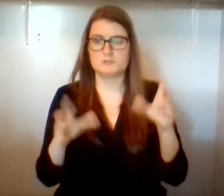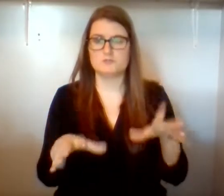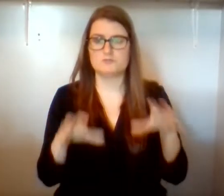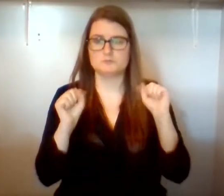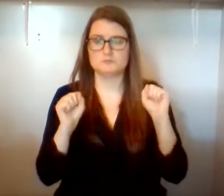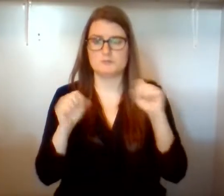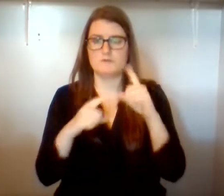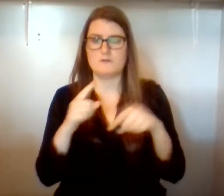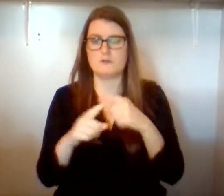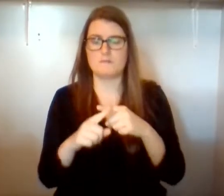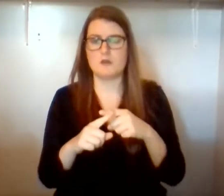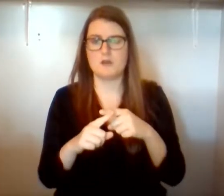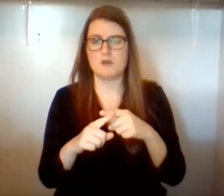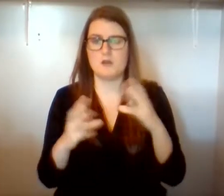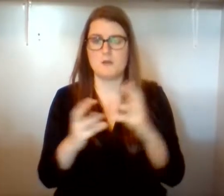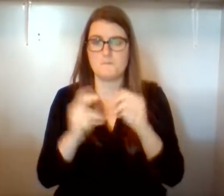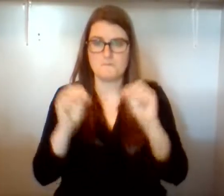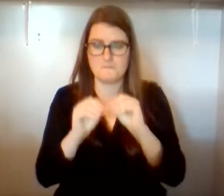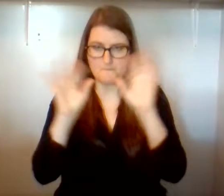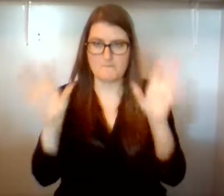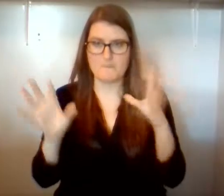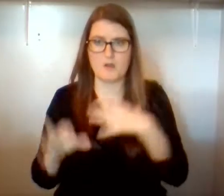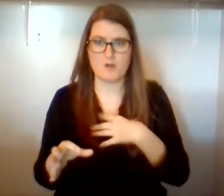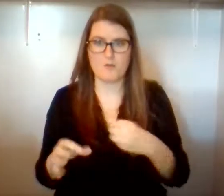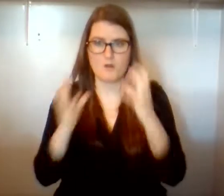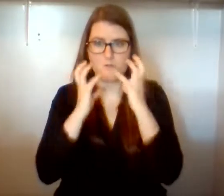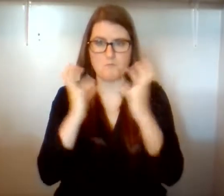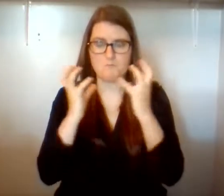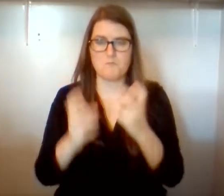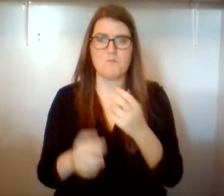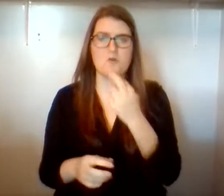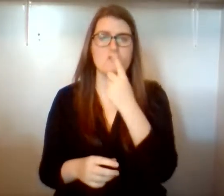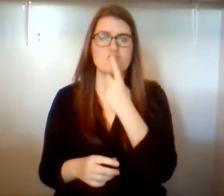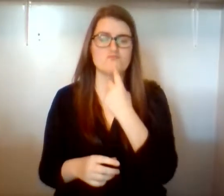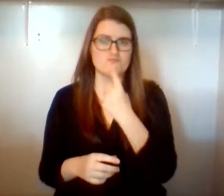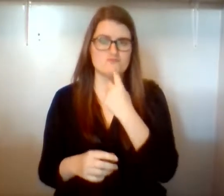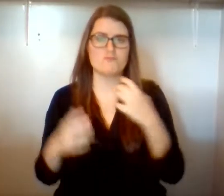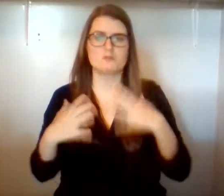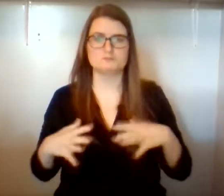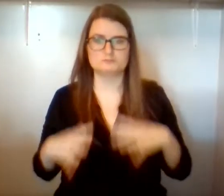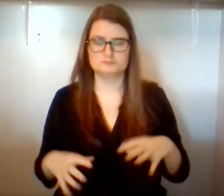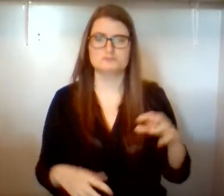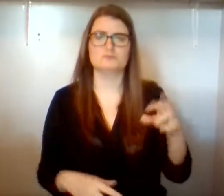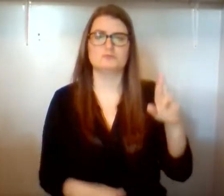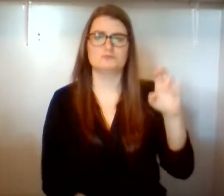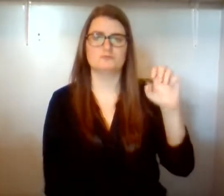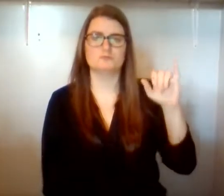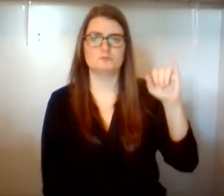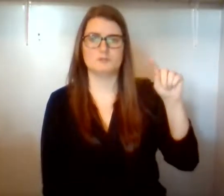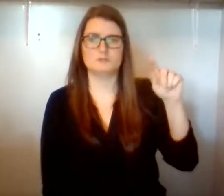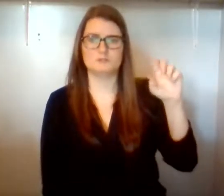questions on the topic in our inbox. Now, of course, Pastor John, as you know, there's a 4th century Greek historical figure named Saint Nicholas,